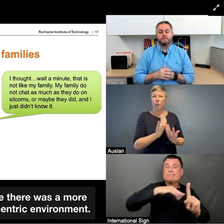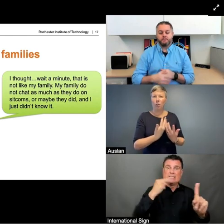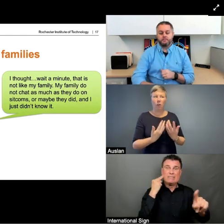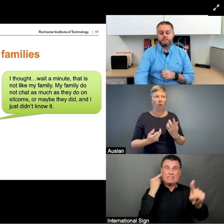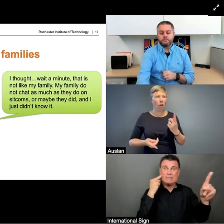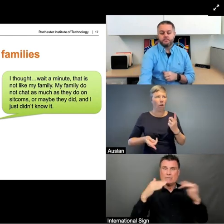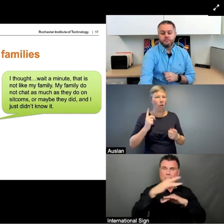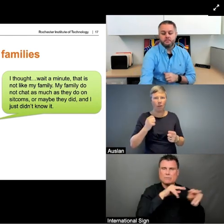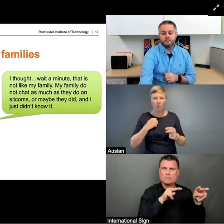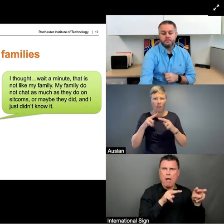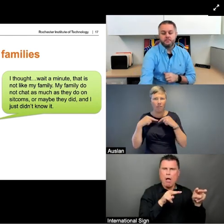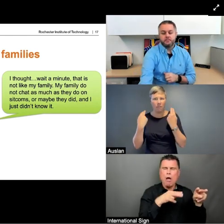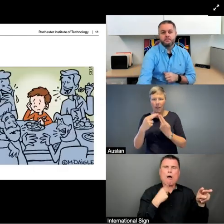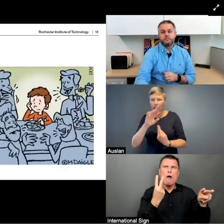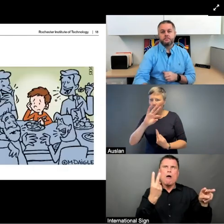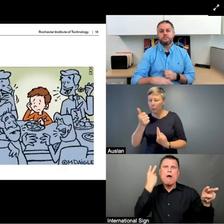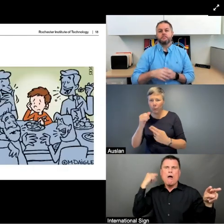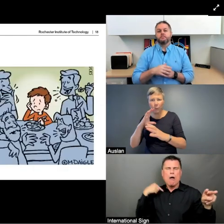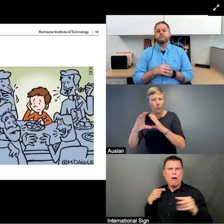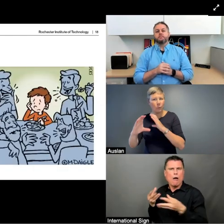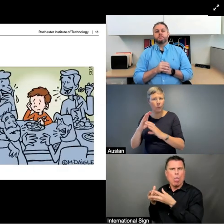environment.